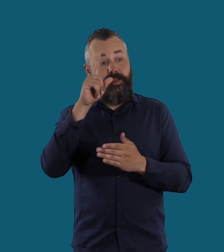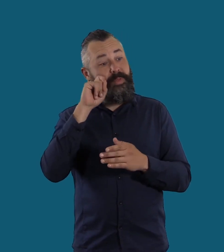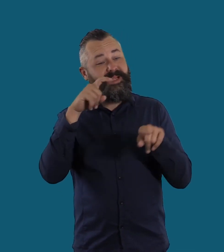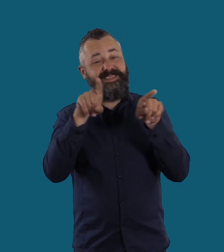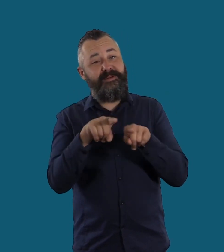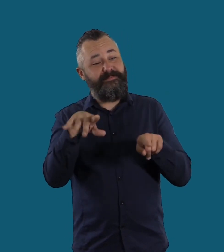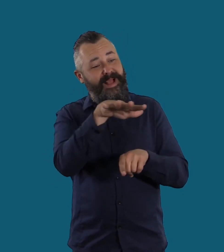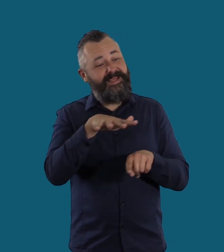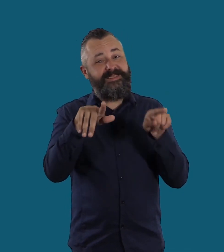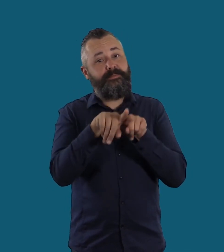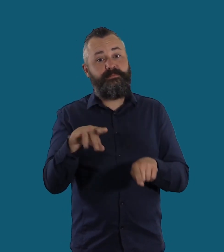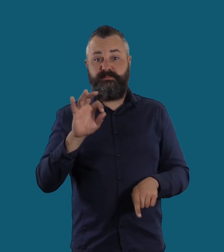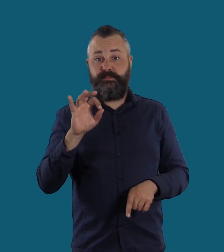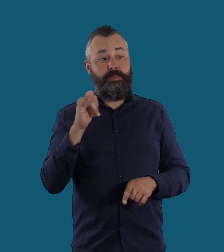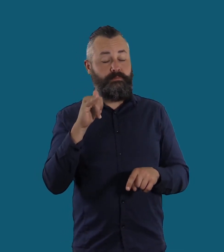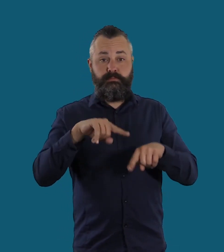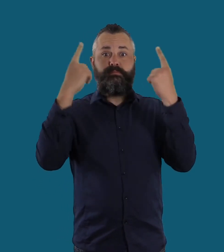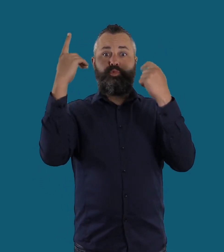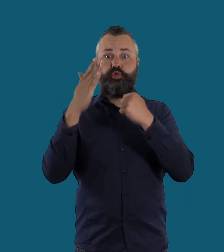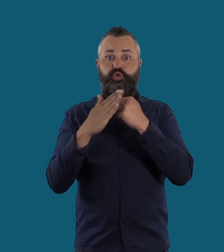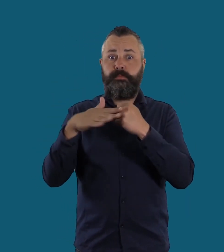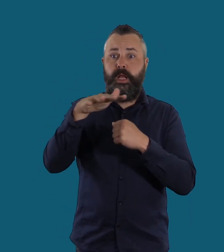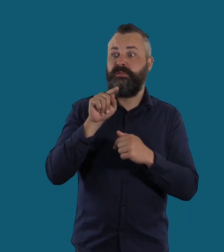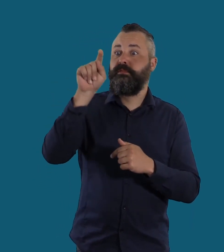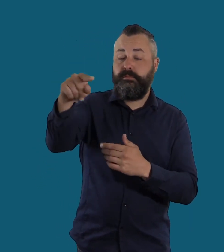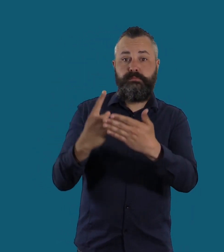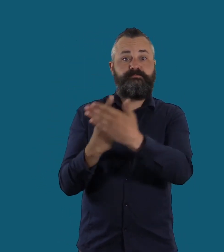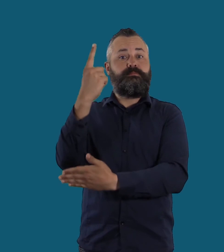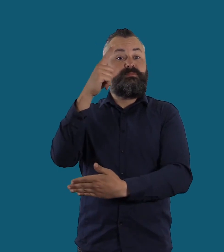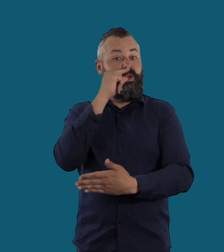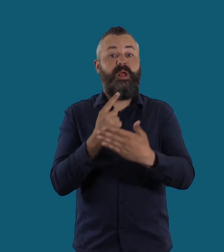disasters will happen in areas where the hazard has never arisen in the area previously.